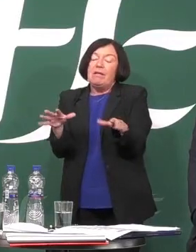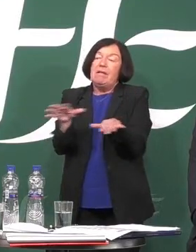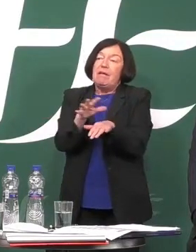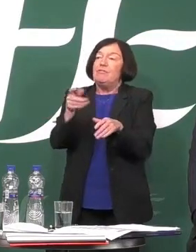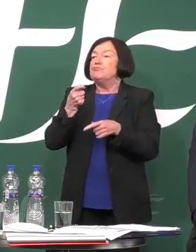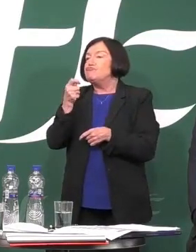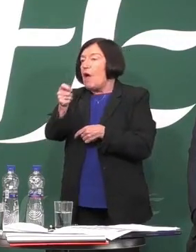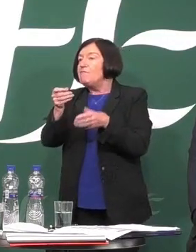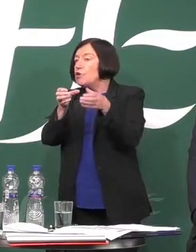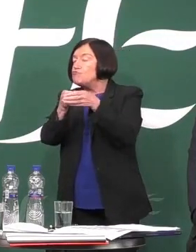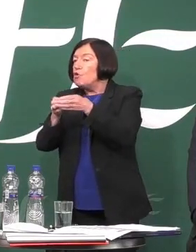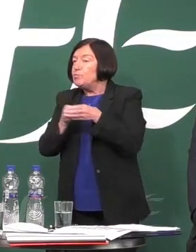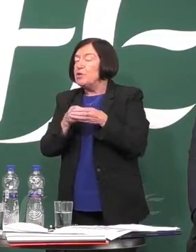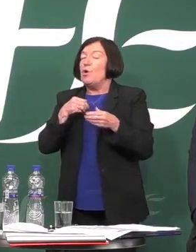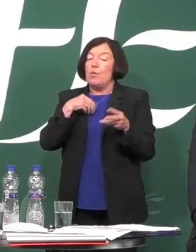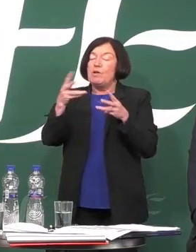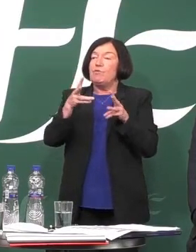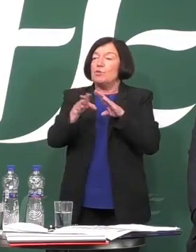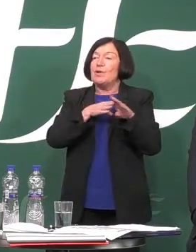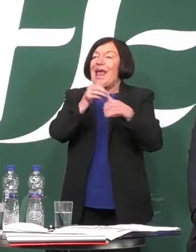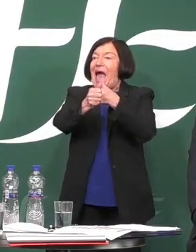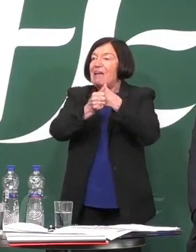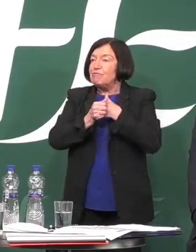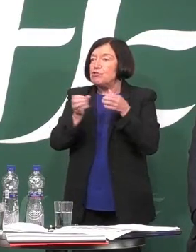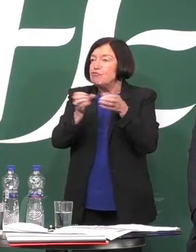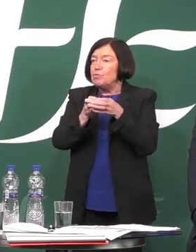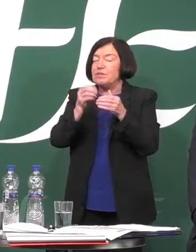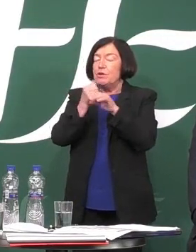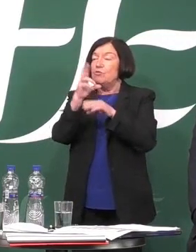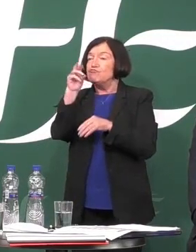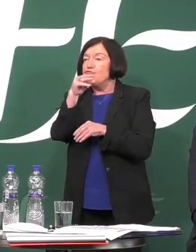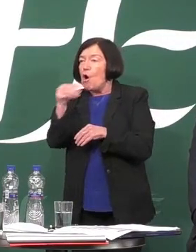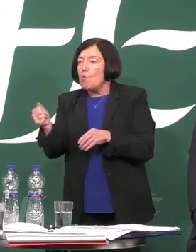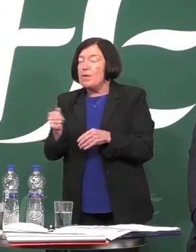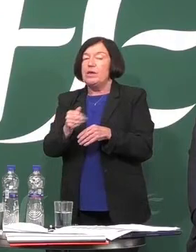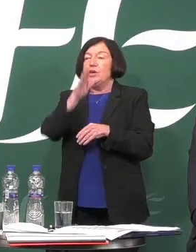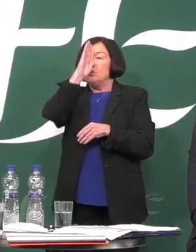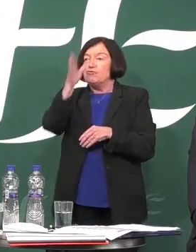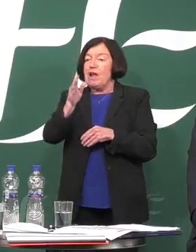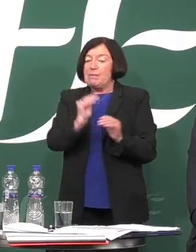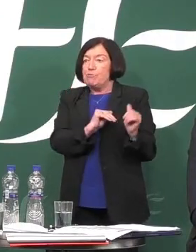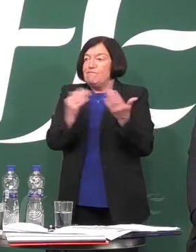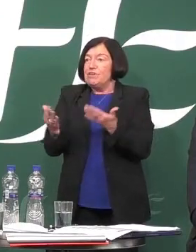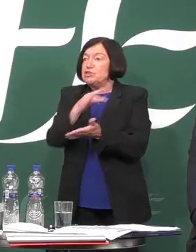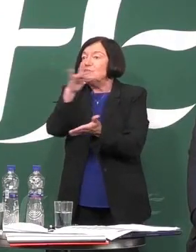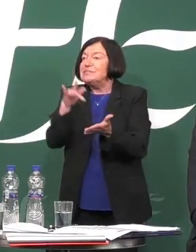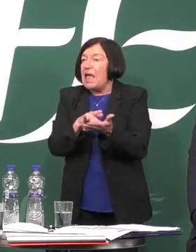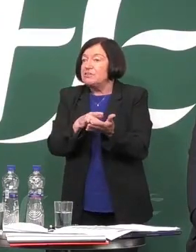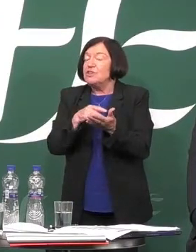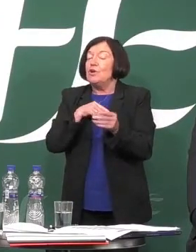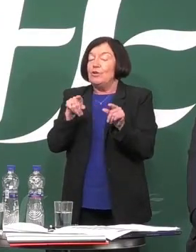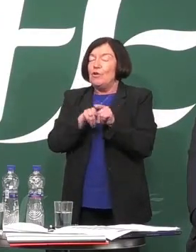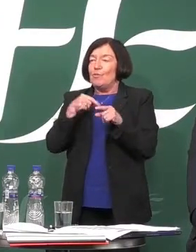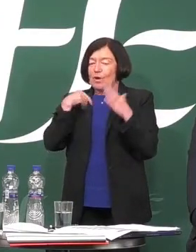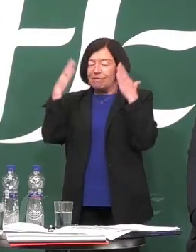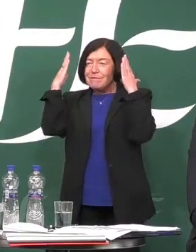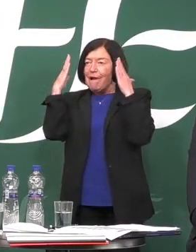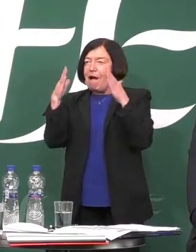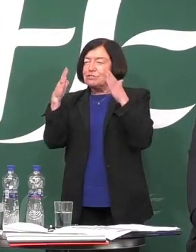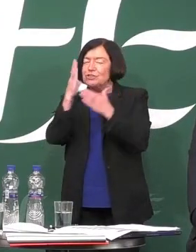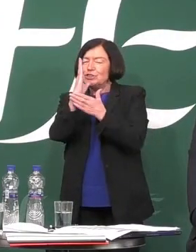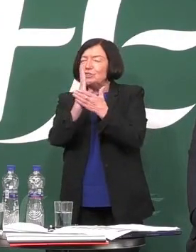of the traveller groups, and we've worked with advocacy groups around it, Roma, direct provision centres and so on, We're also conscious that for